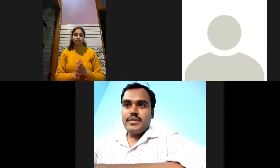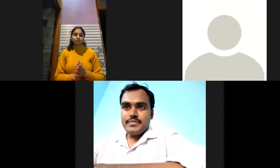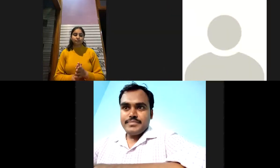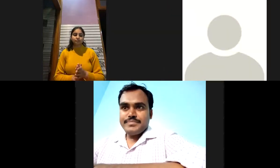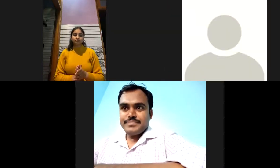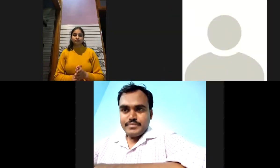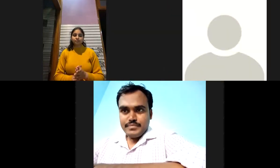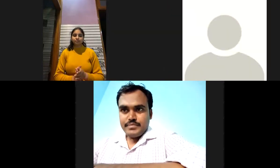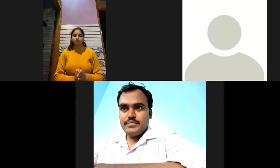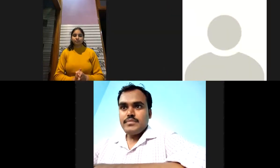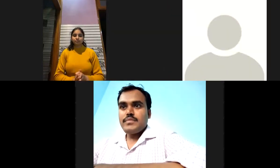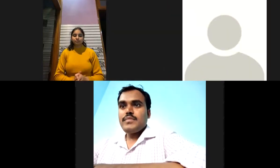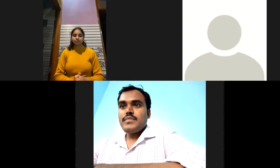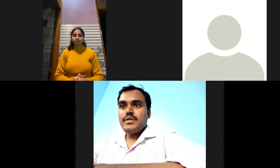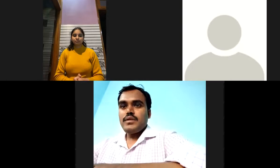Yes.